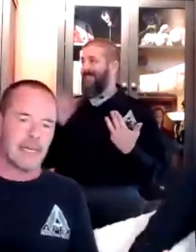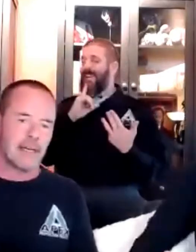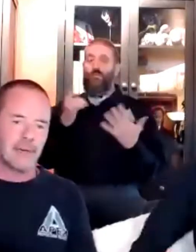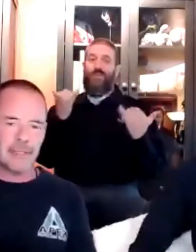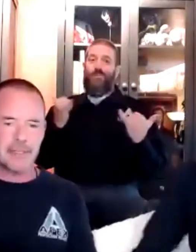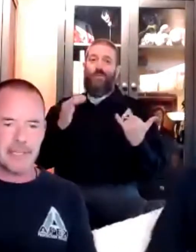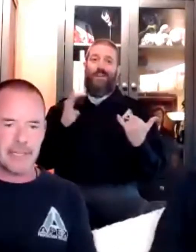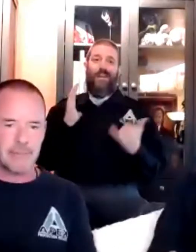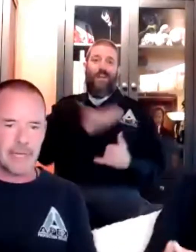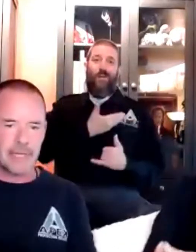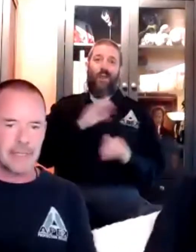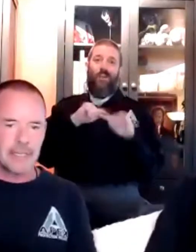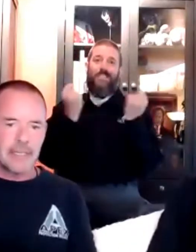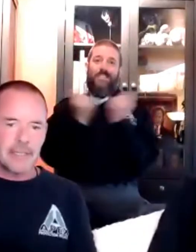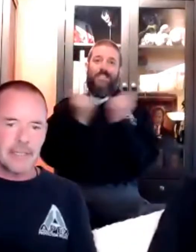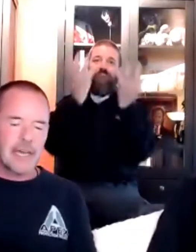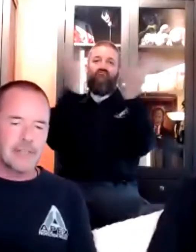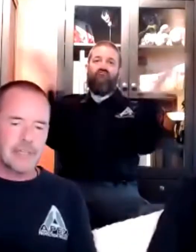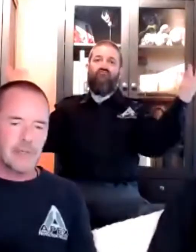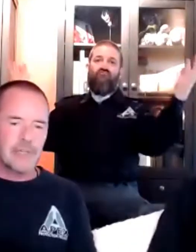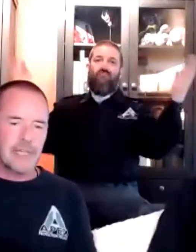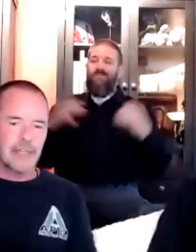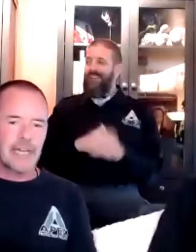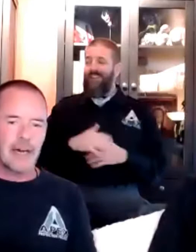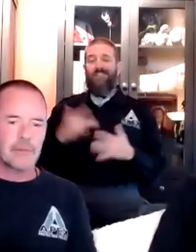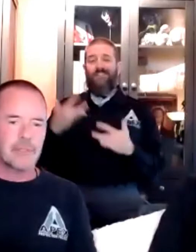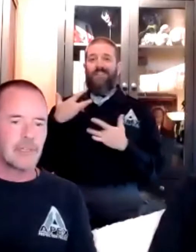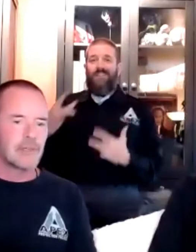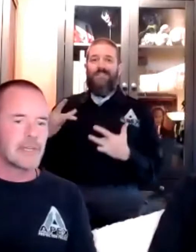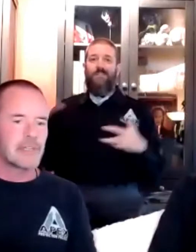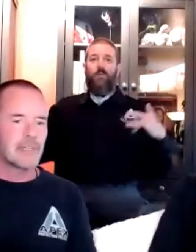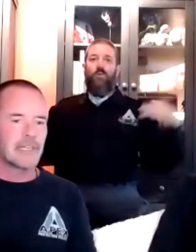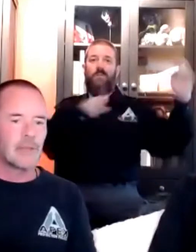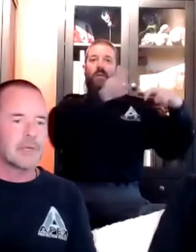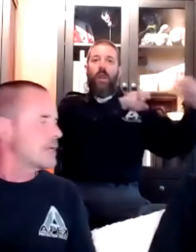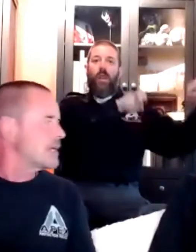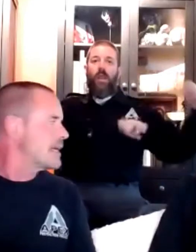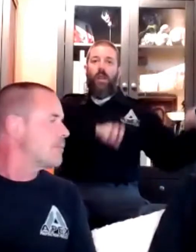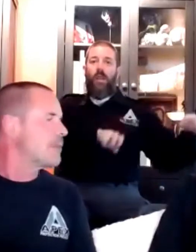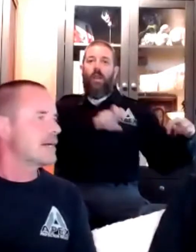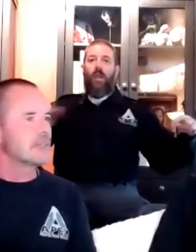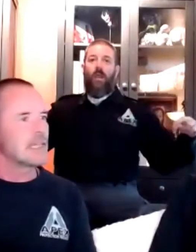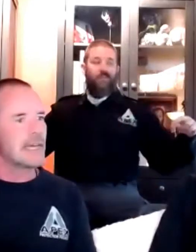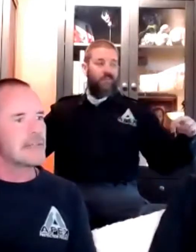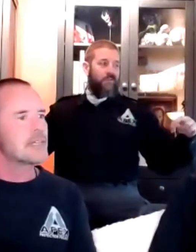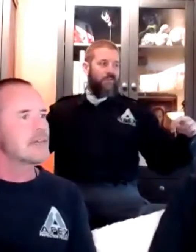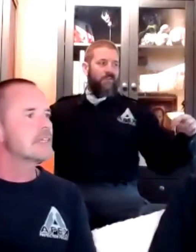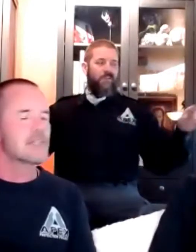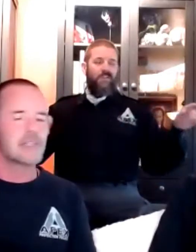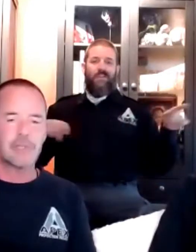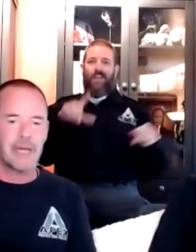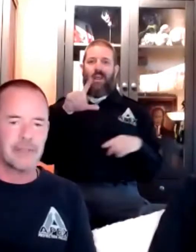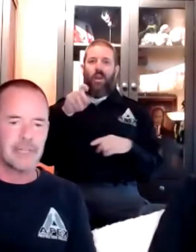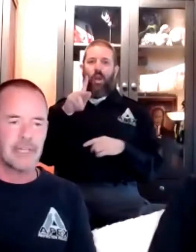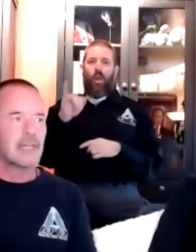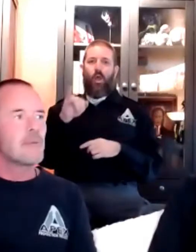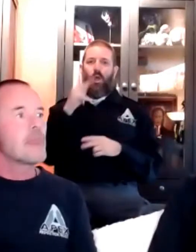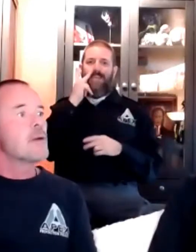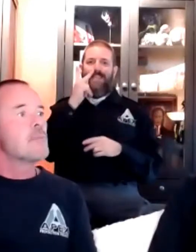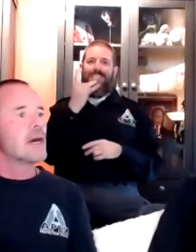right now, the team, and these guys are usually on the couch. Loki's a little bit weirded out by all the lights and everything, so he's